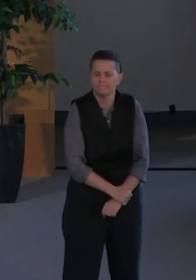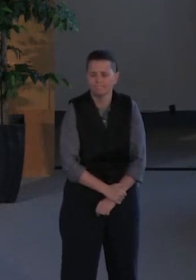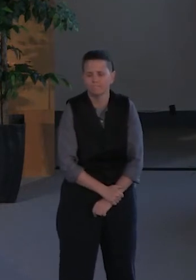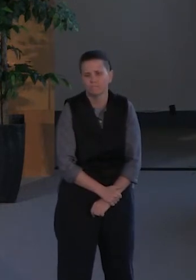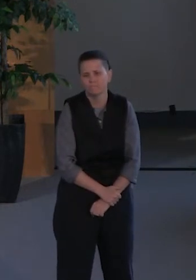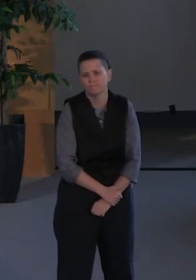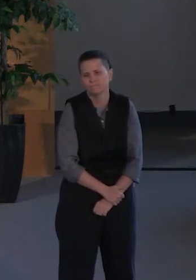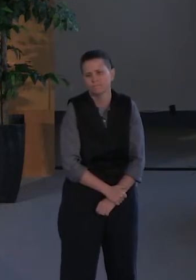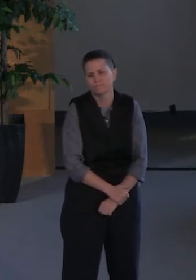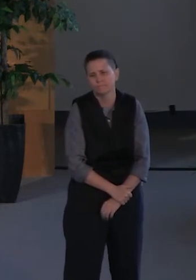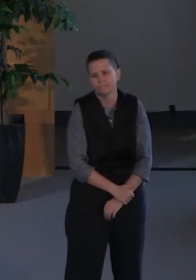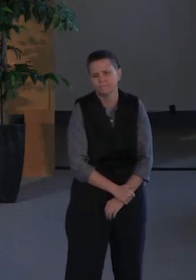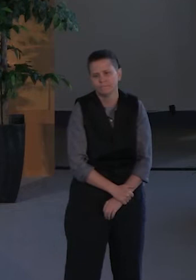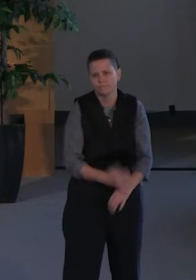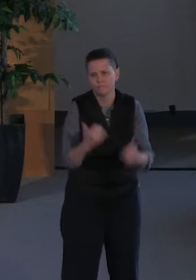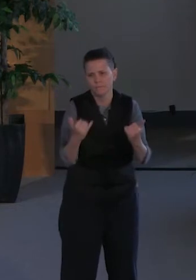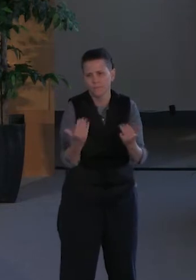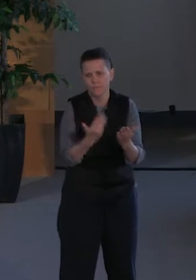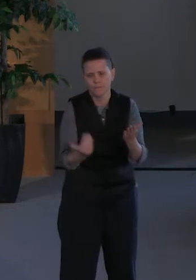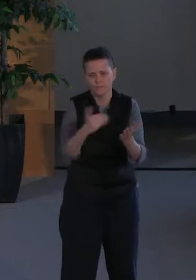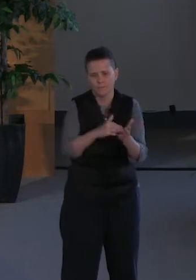Now take a nice deep breath in